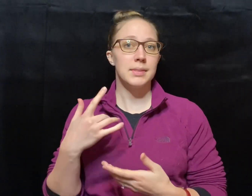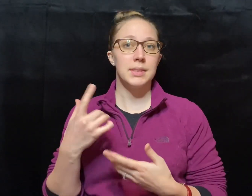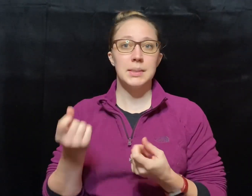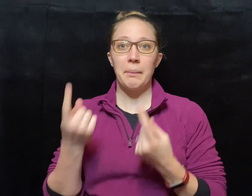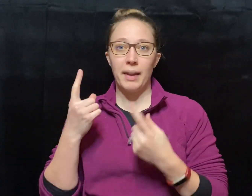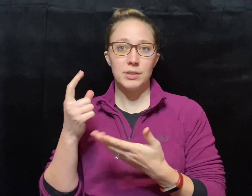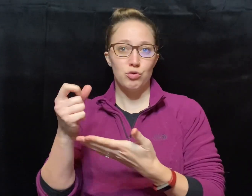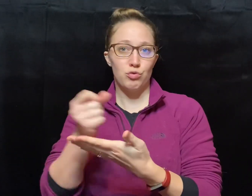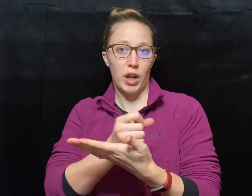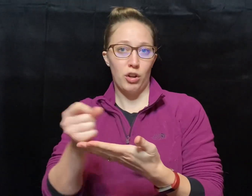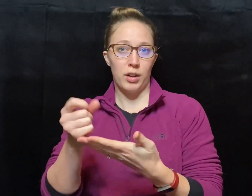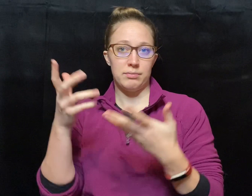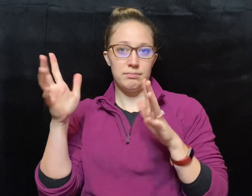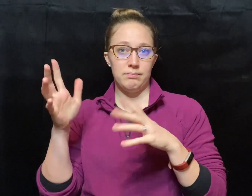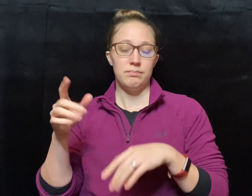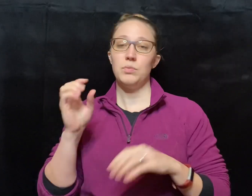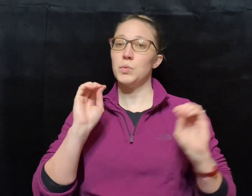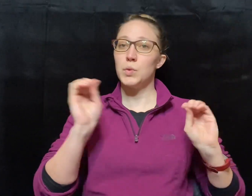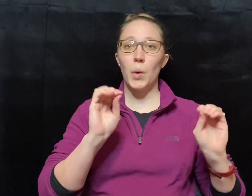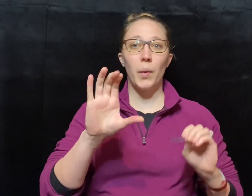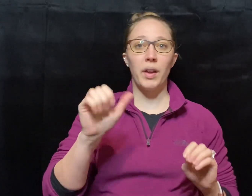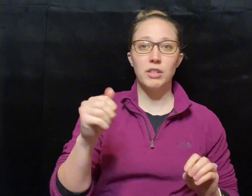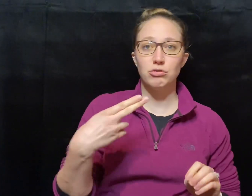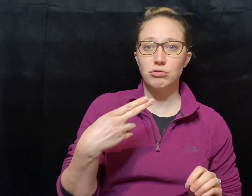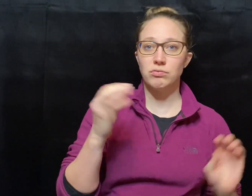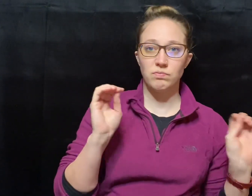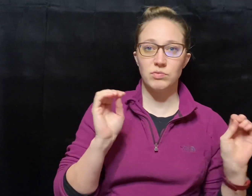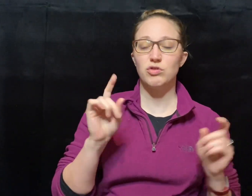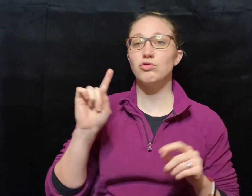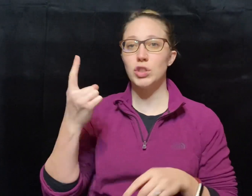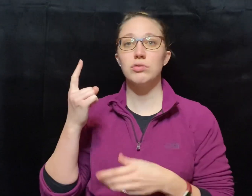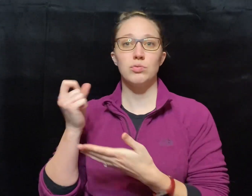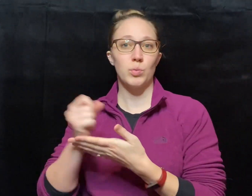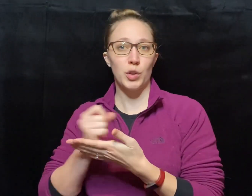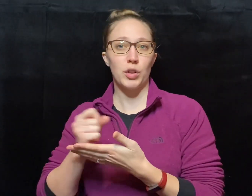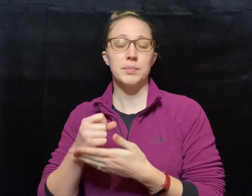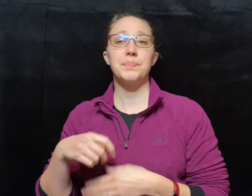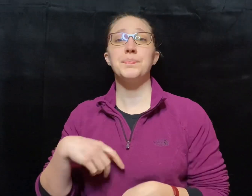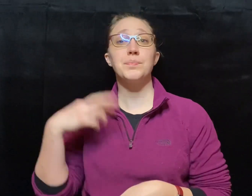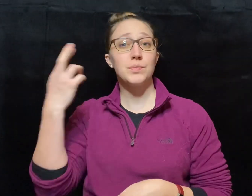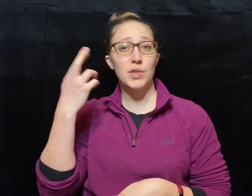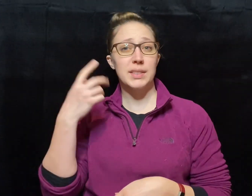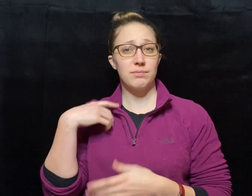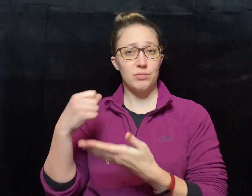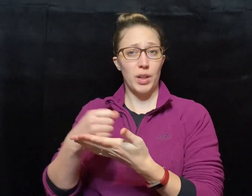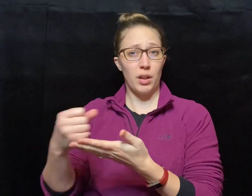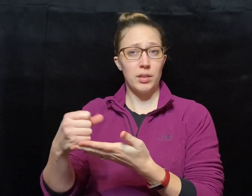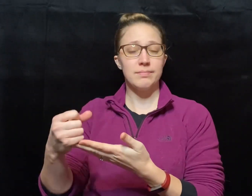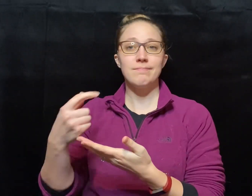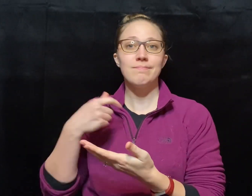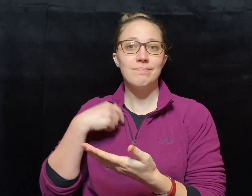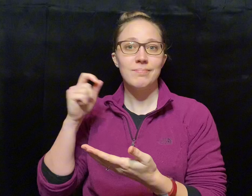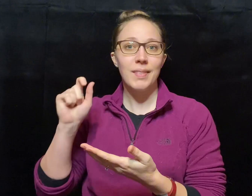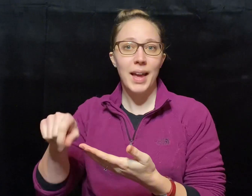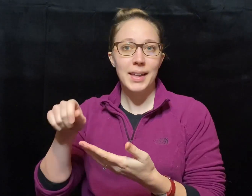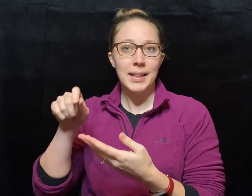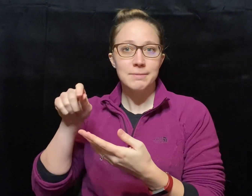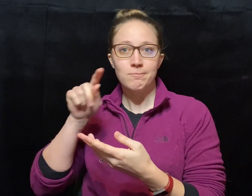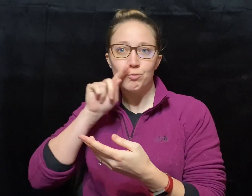for example, I typically only do my spending from a credit card. I don't spend any cash. And the reason I do it from my